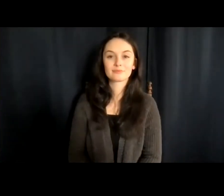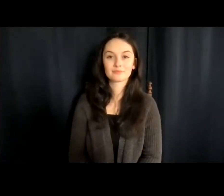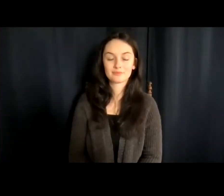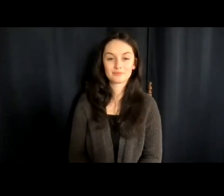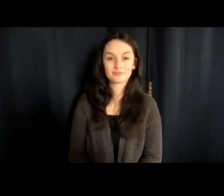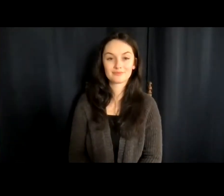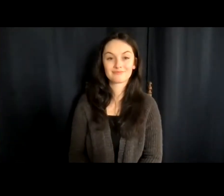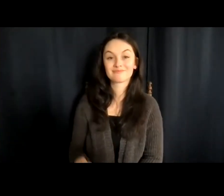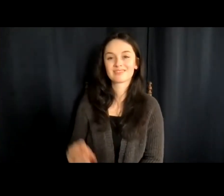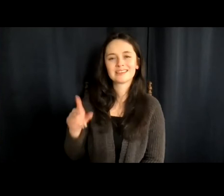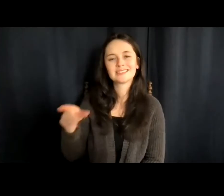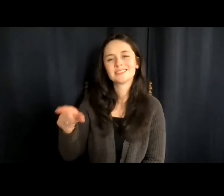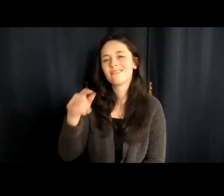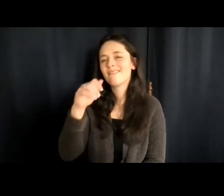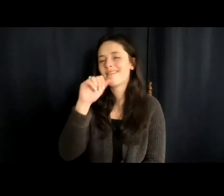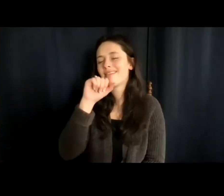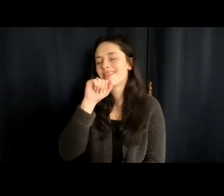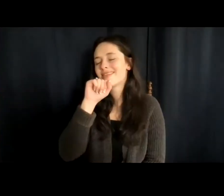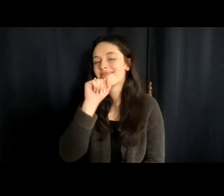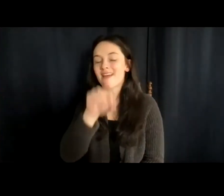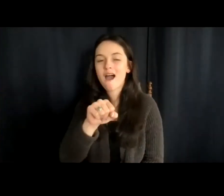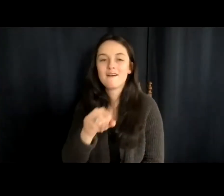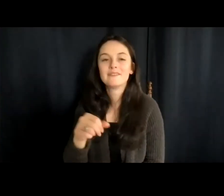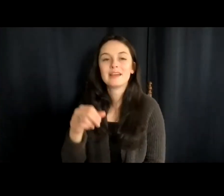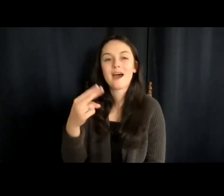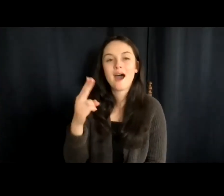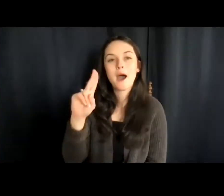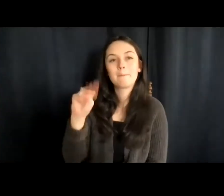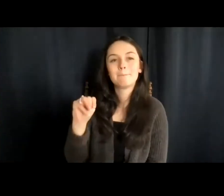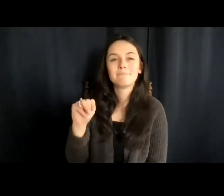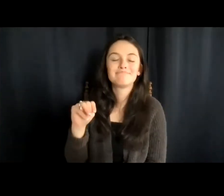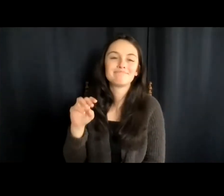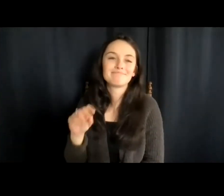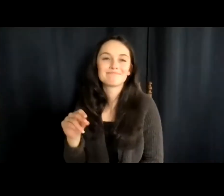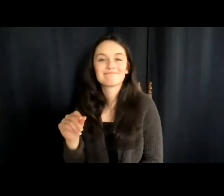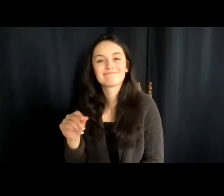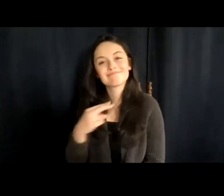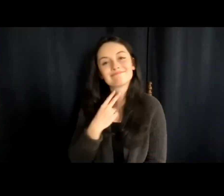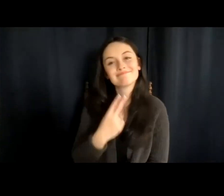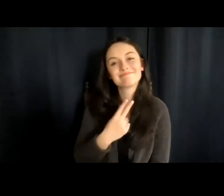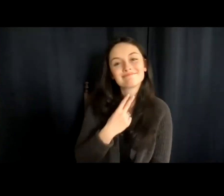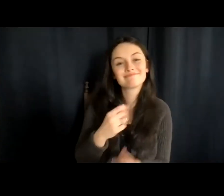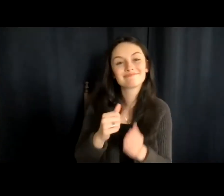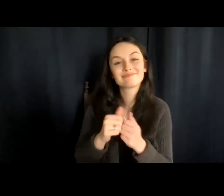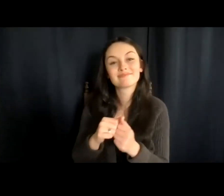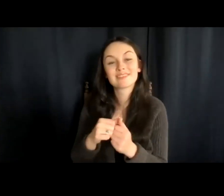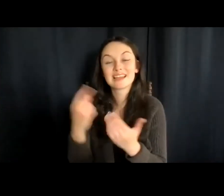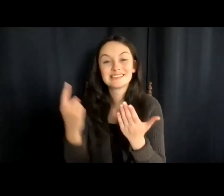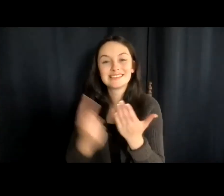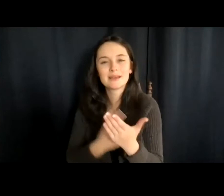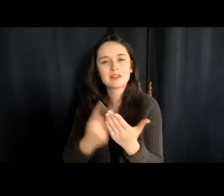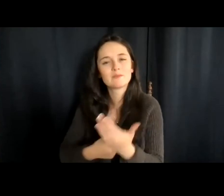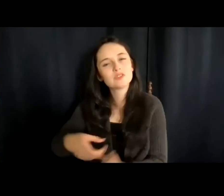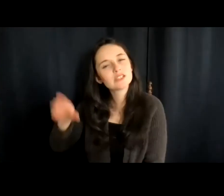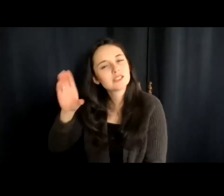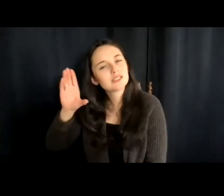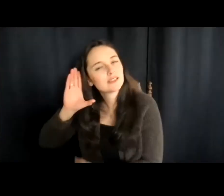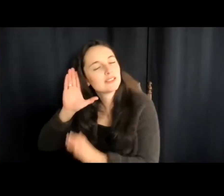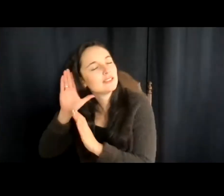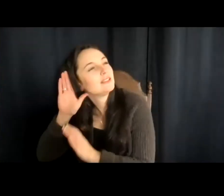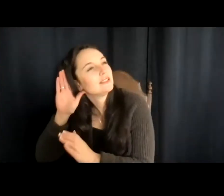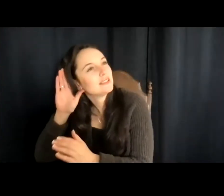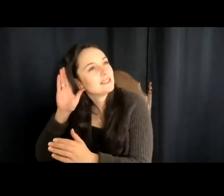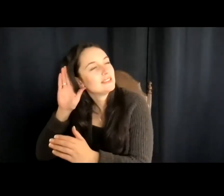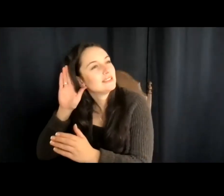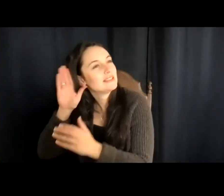Melba loved to hum along with the radio. Sometimes the music sounded so good, she cupped her ear to the majestic